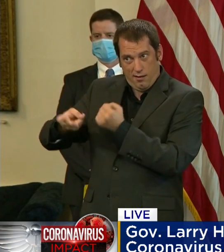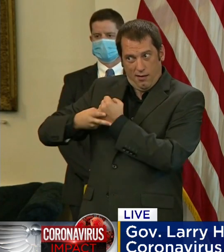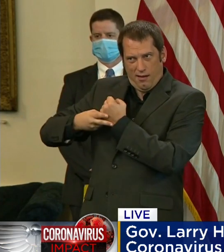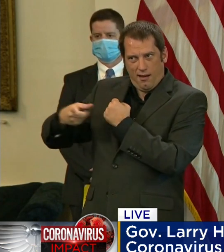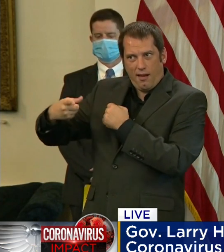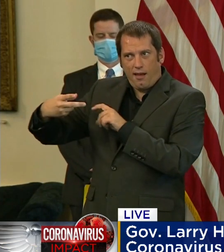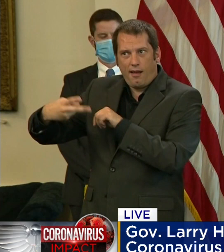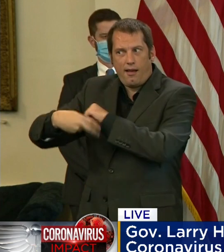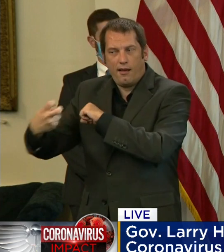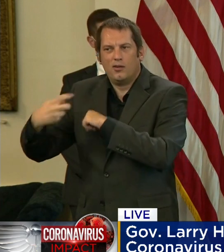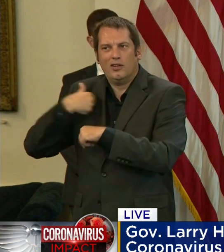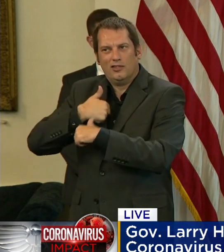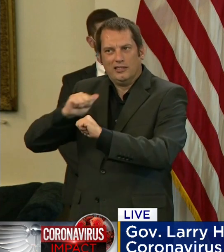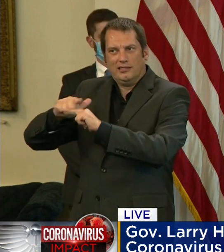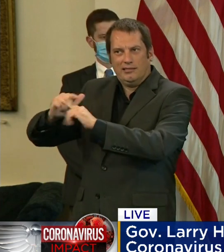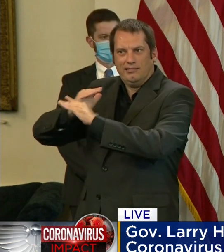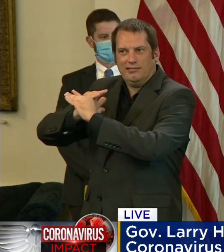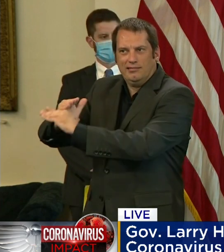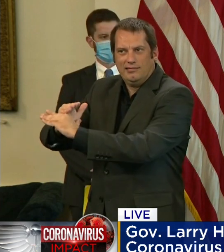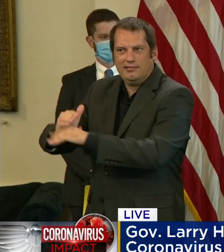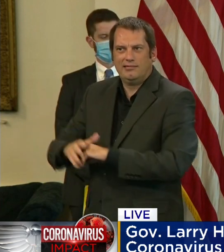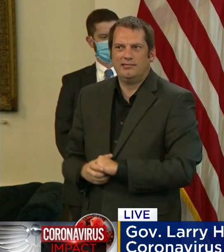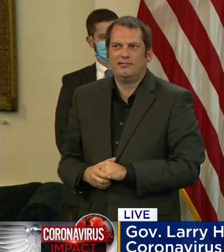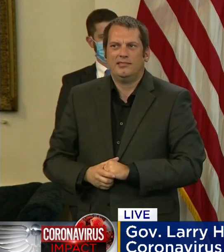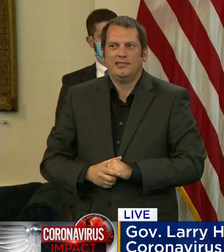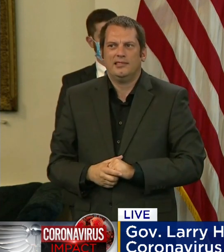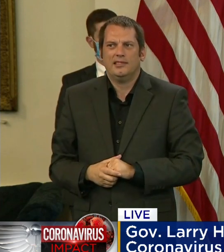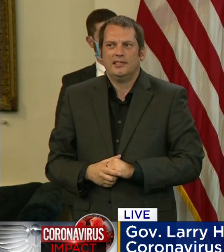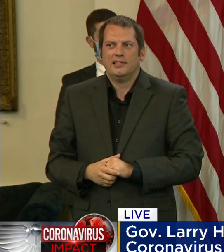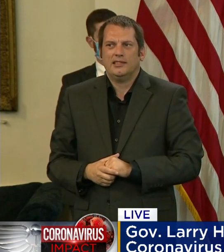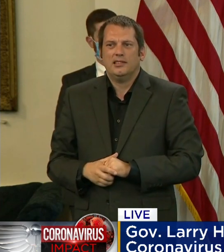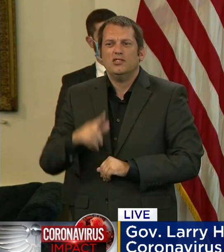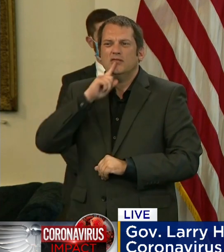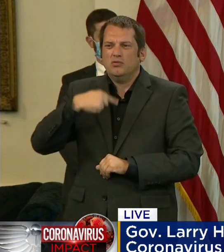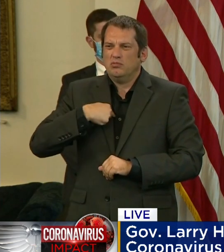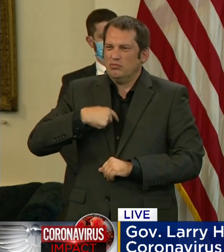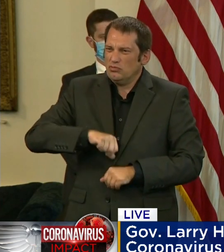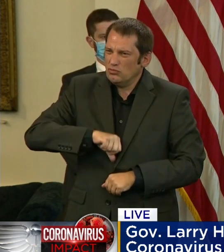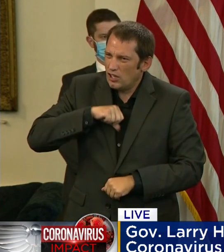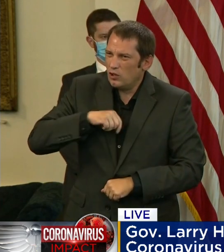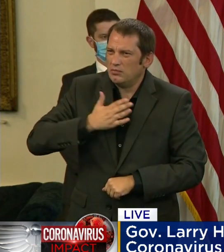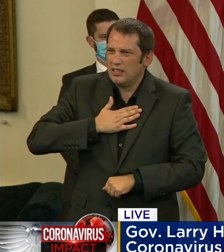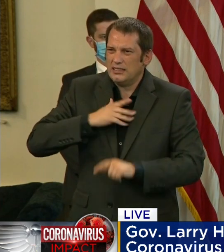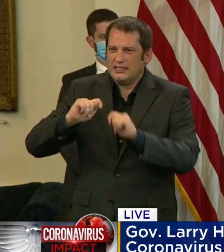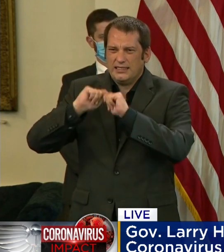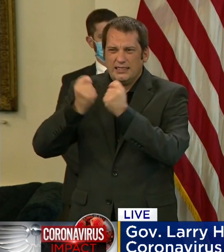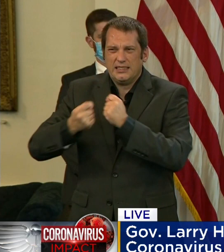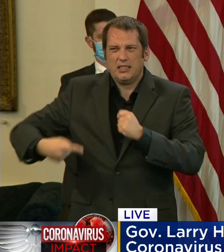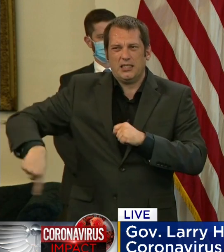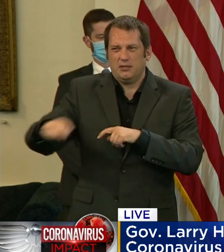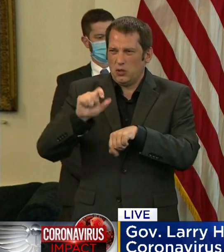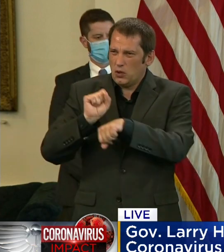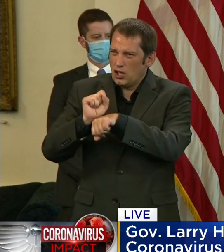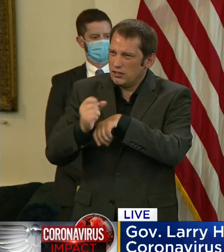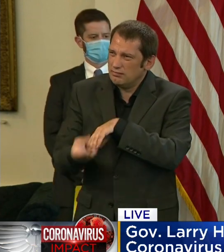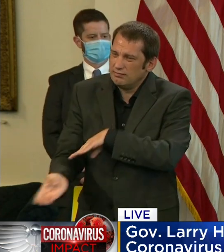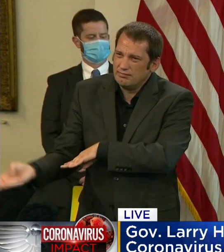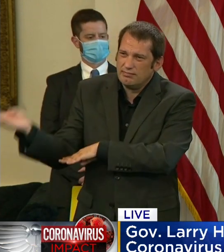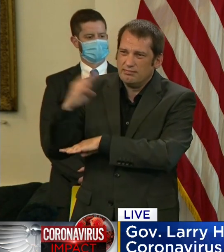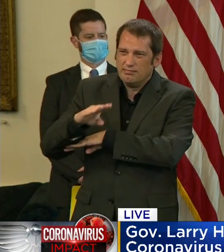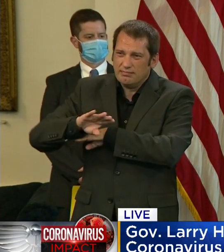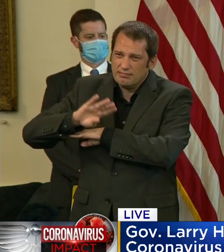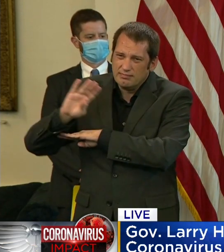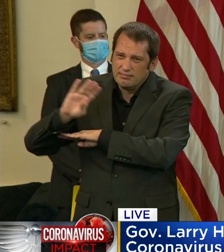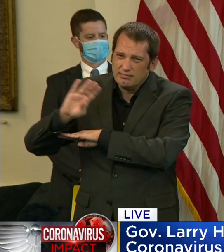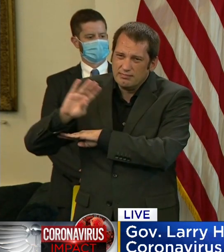around the clock to allow our department to emerge as the victor rather than the victim of fraud. Our department will continue